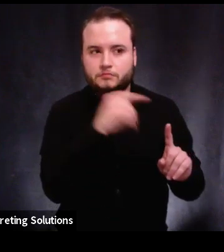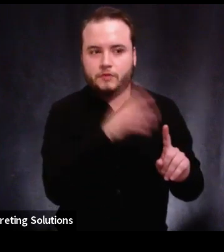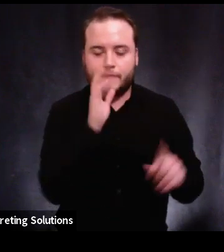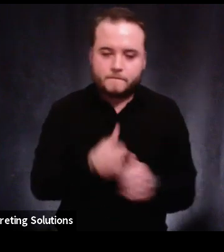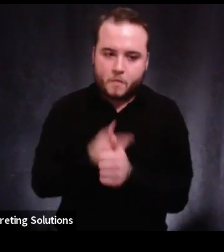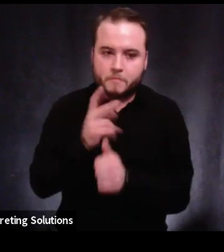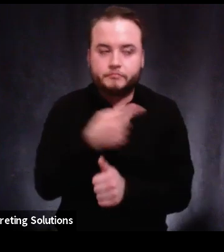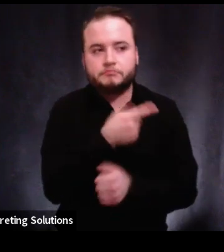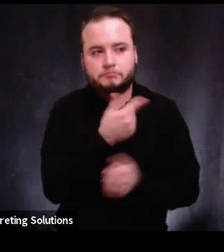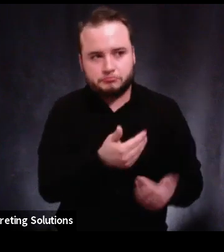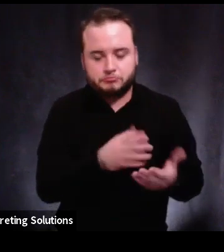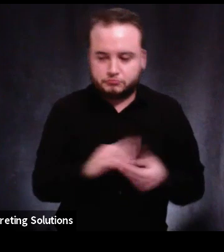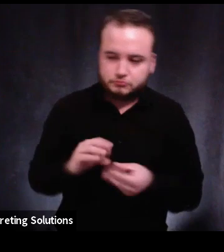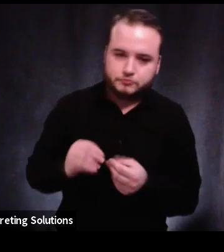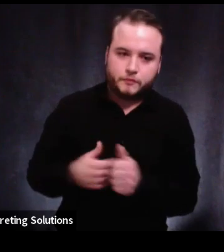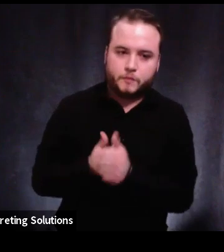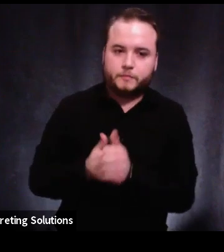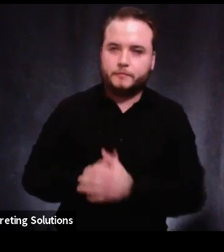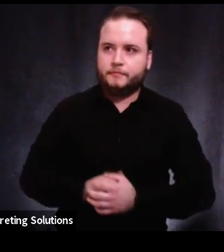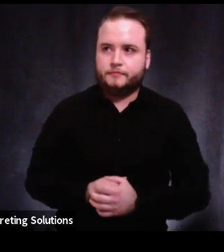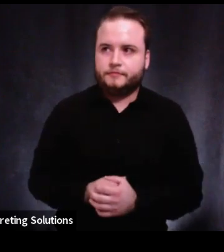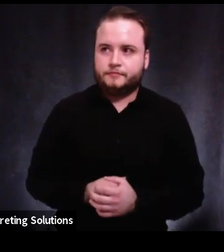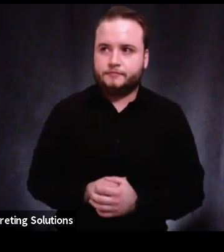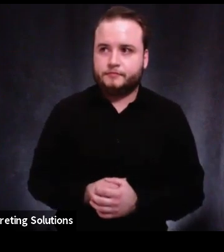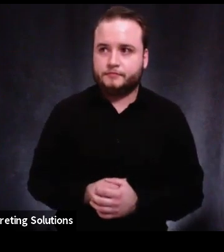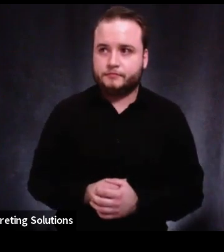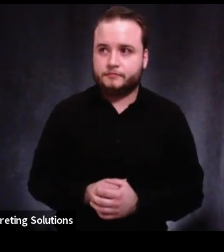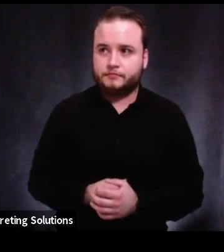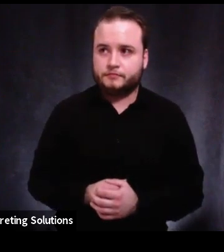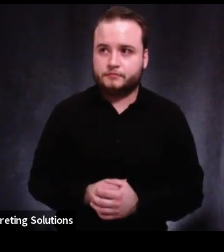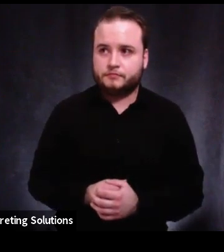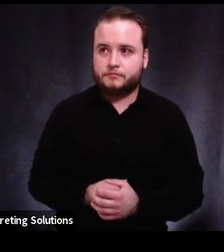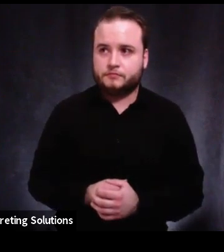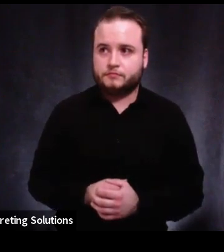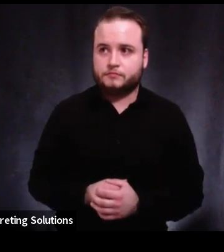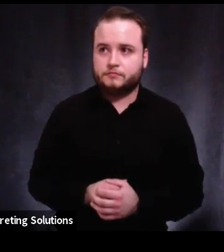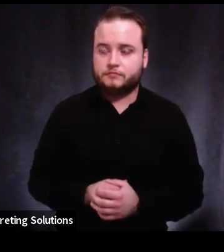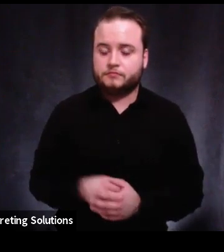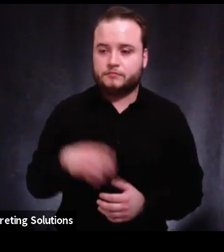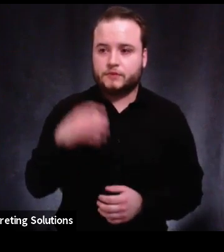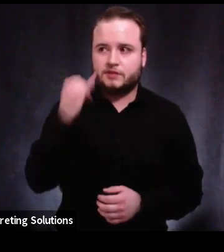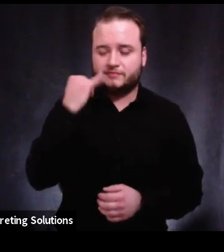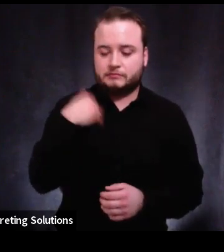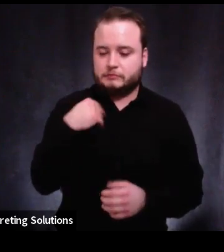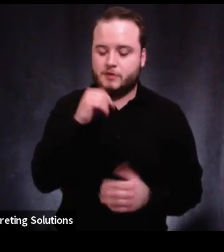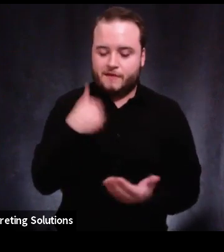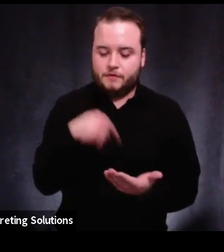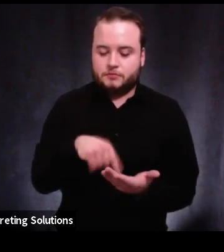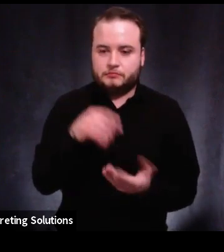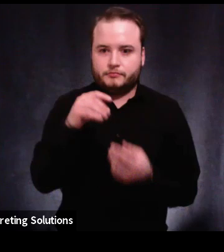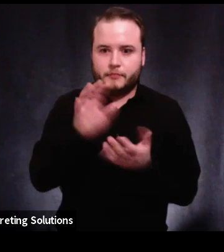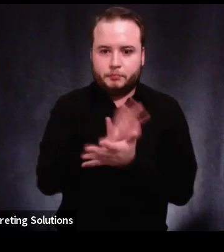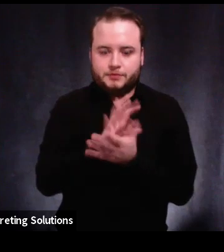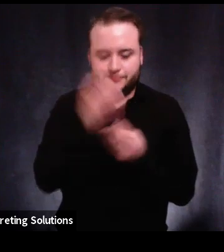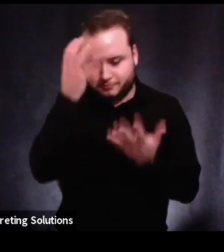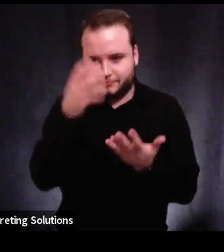Dave, I think this is right. I don't have the data right in front of me, but sort of if I can refer you to the curves that